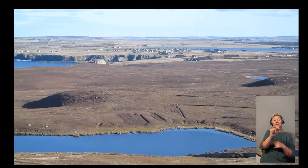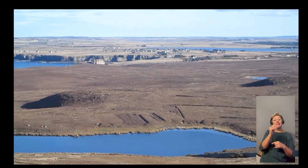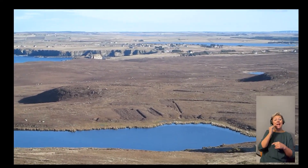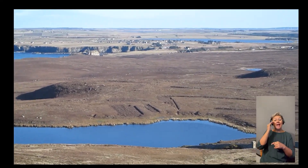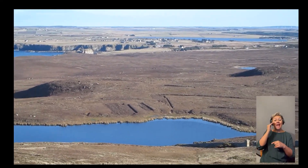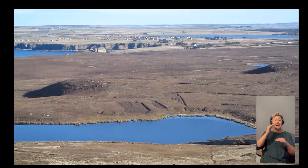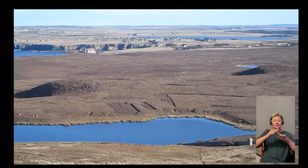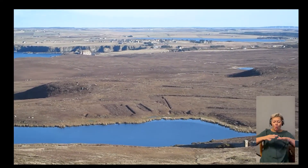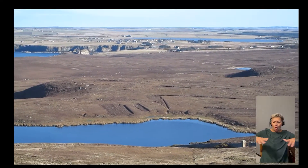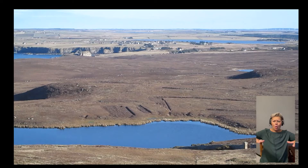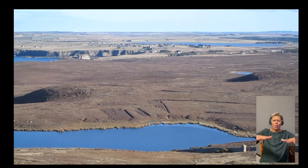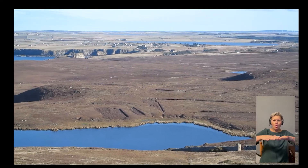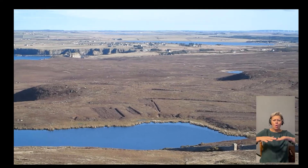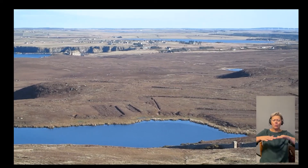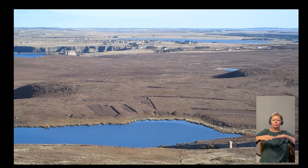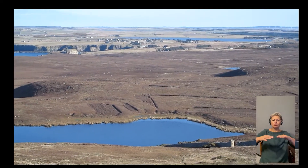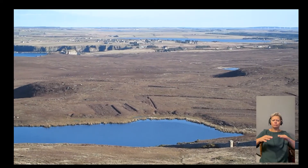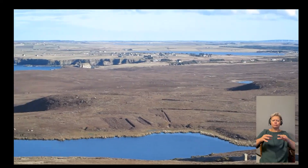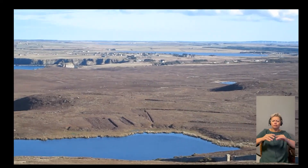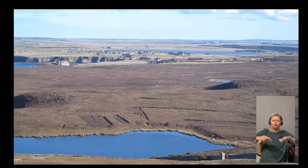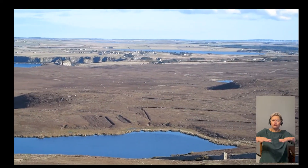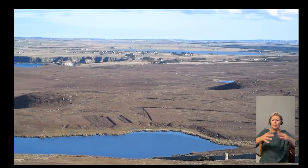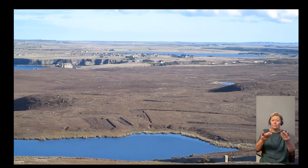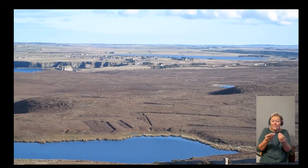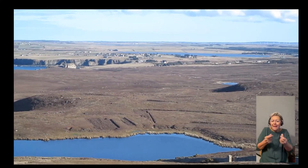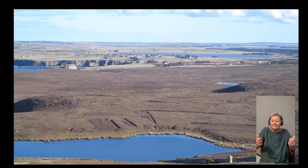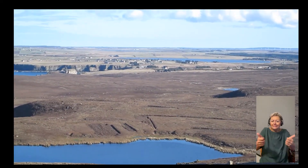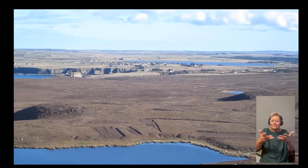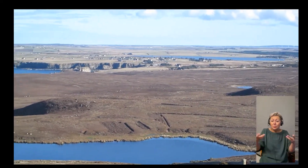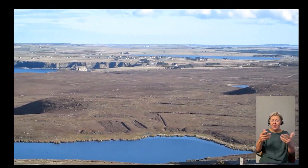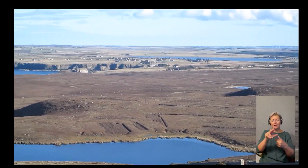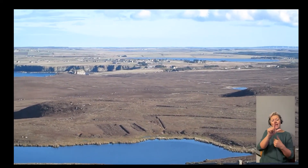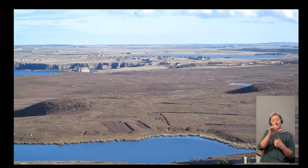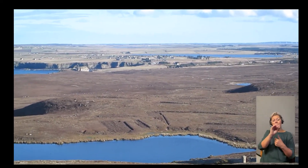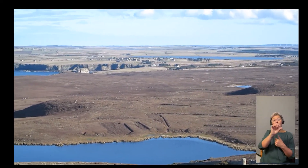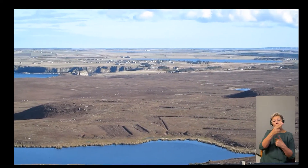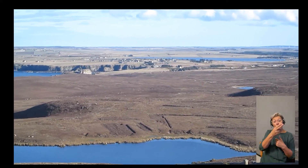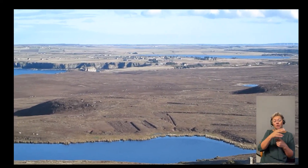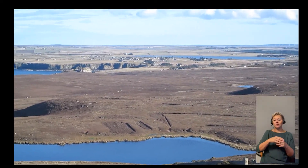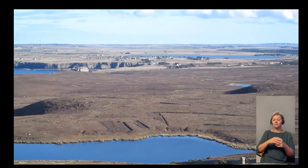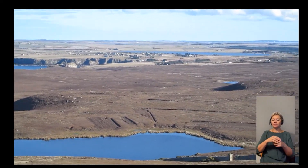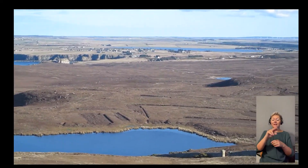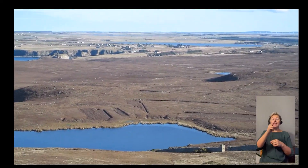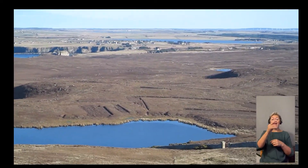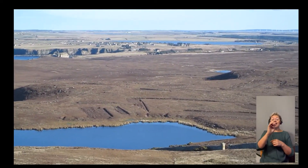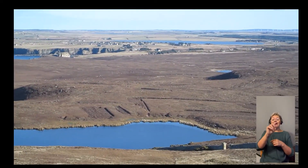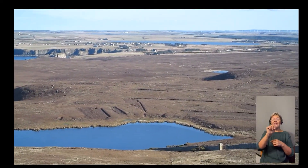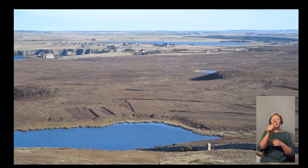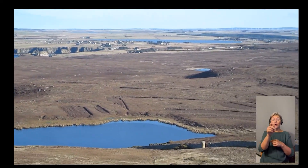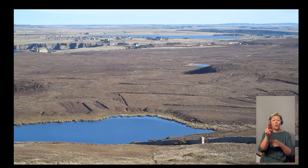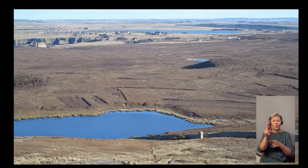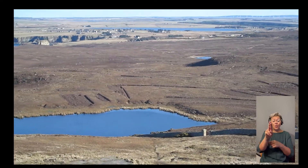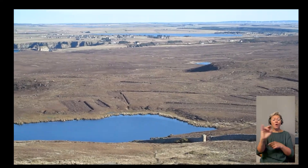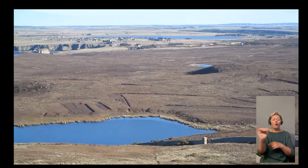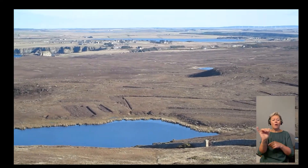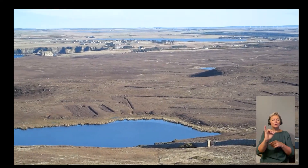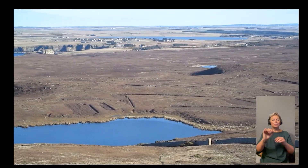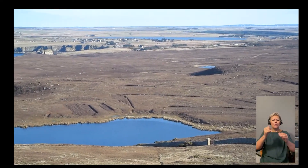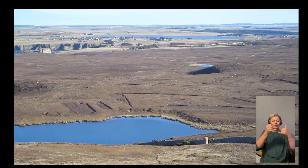heather, and the lines you can see are the scars from the peat banks where people used to dig peat by hand for